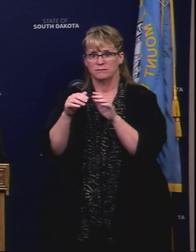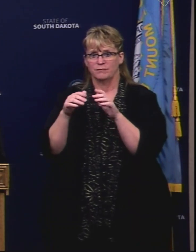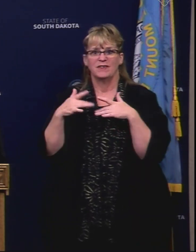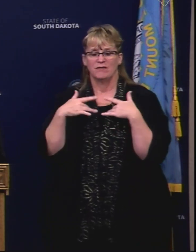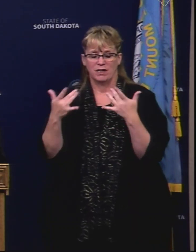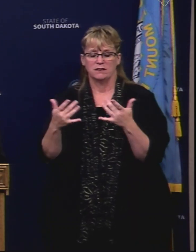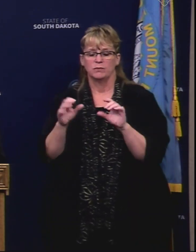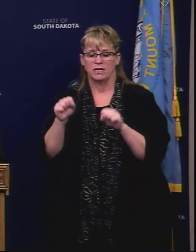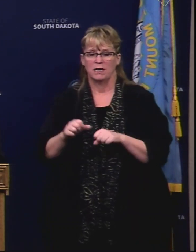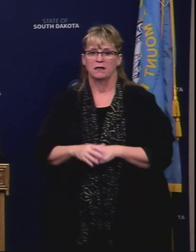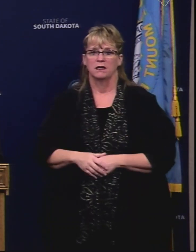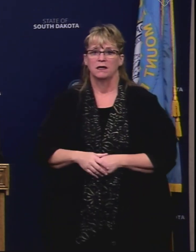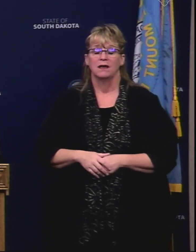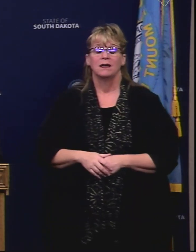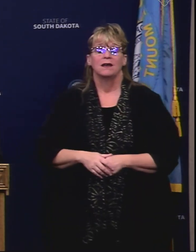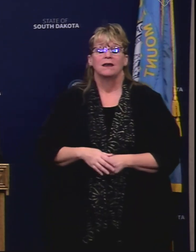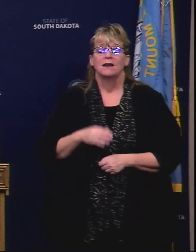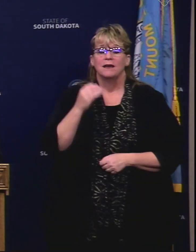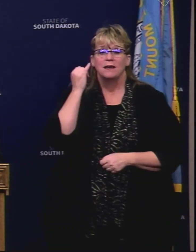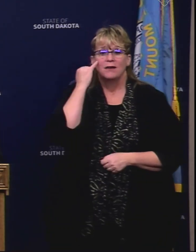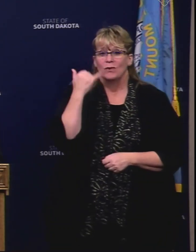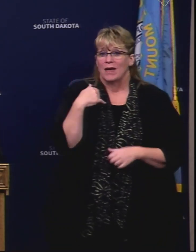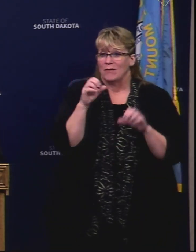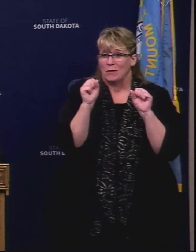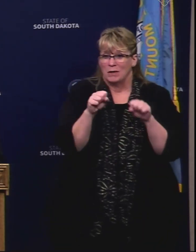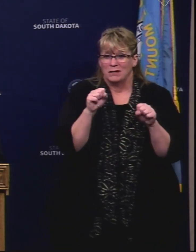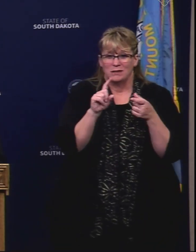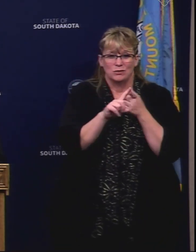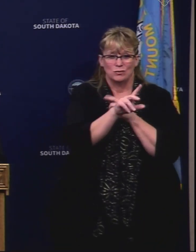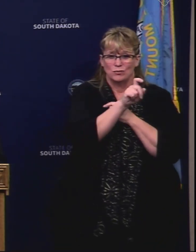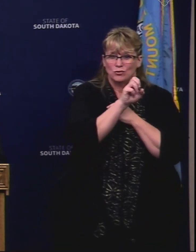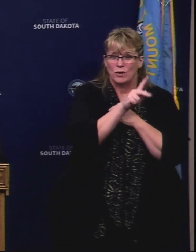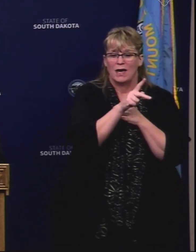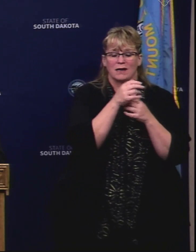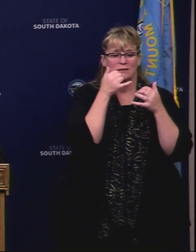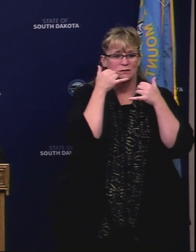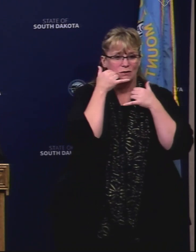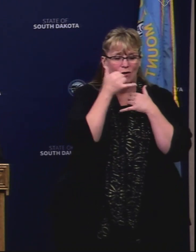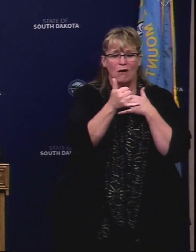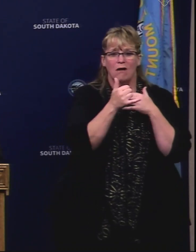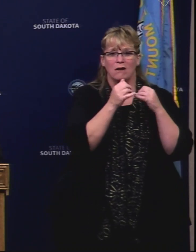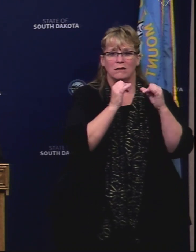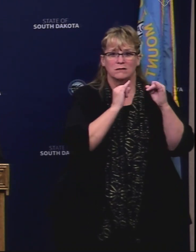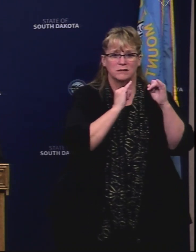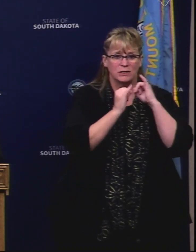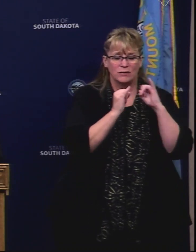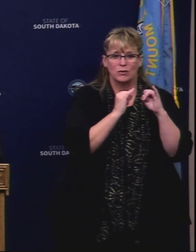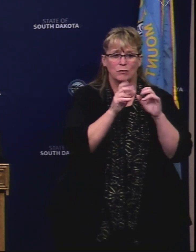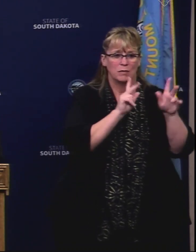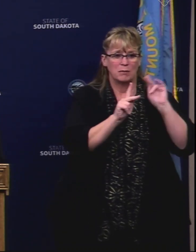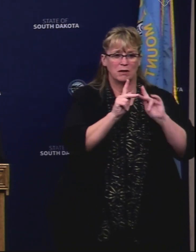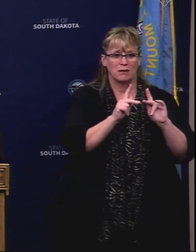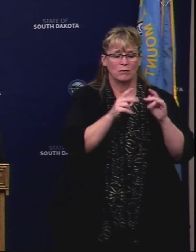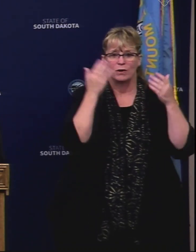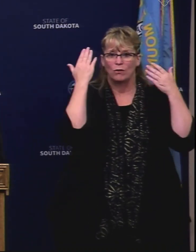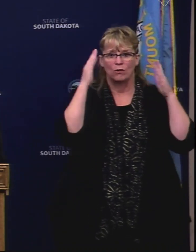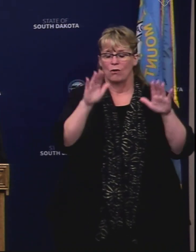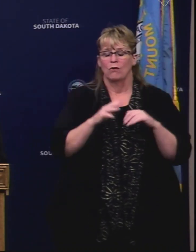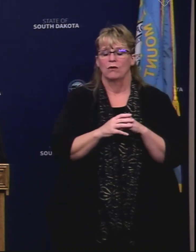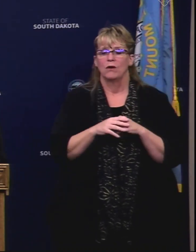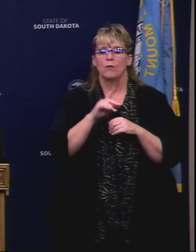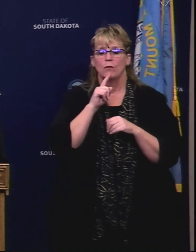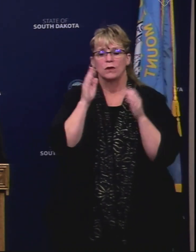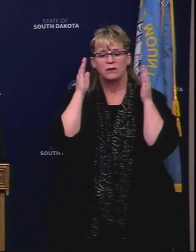not certain if we're going to have the ability to track folks that might be positive now that were negative before. We're really just focusing